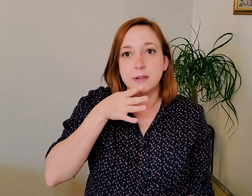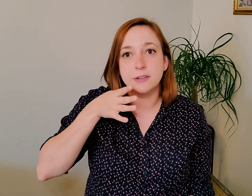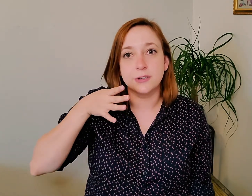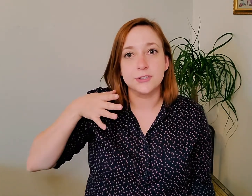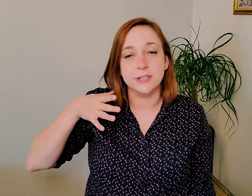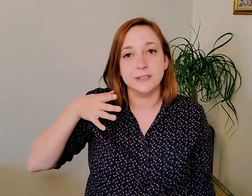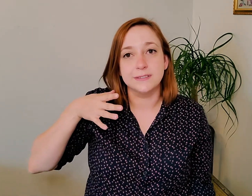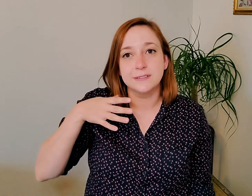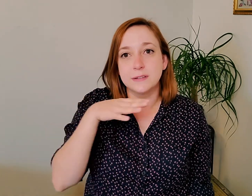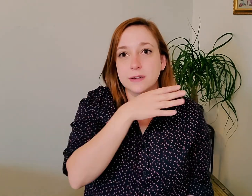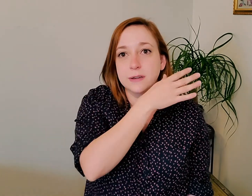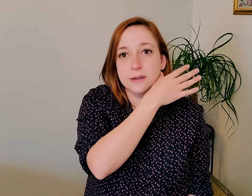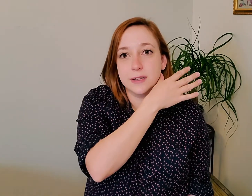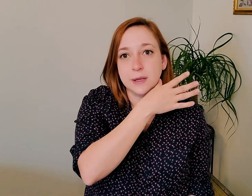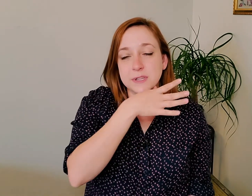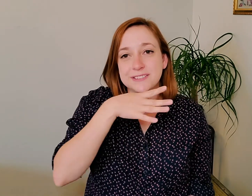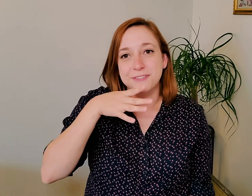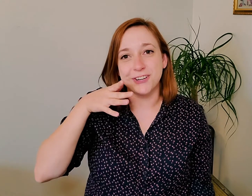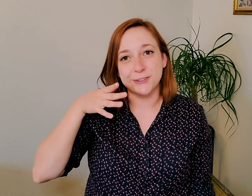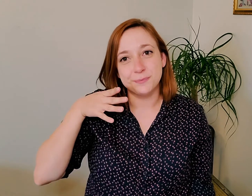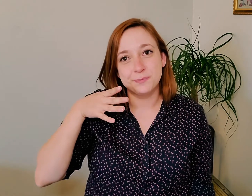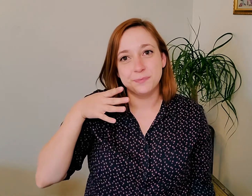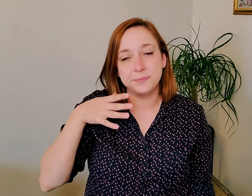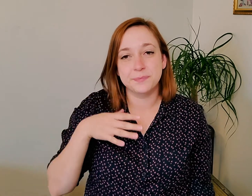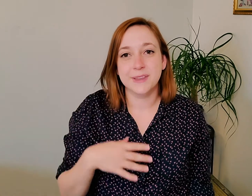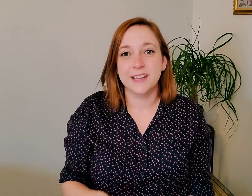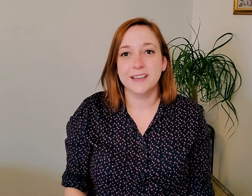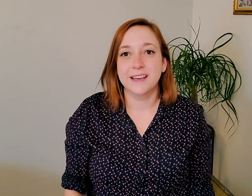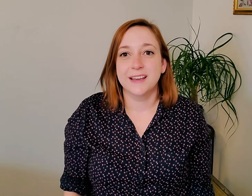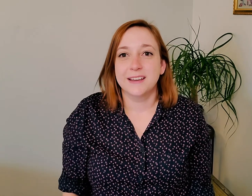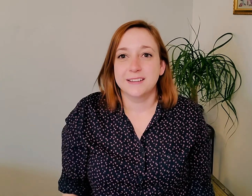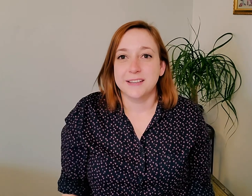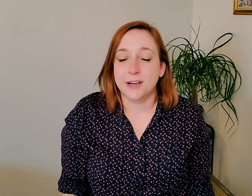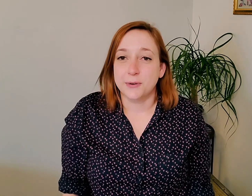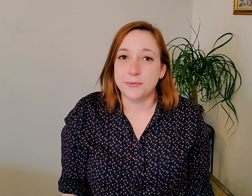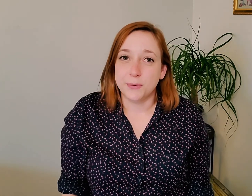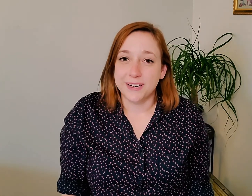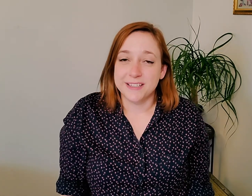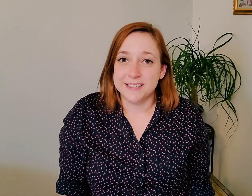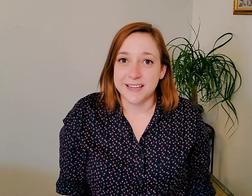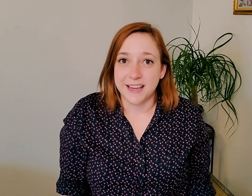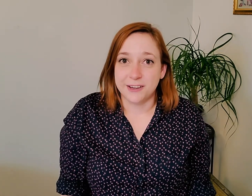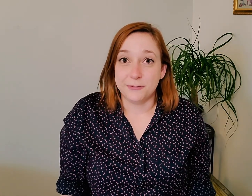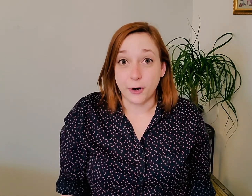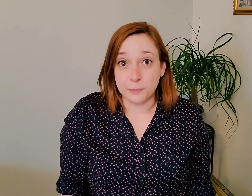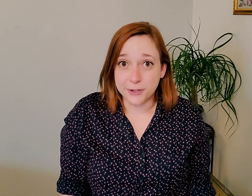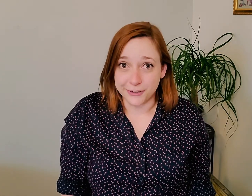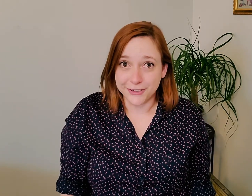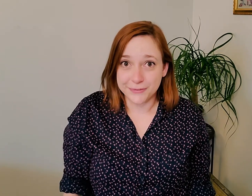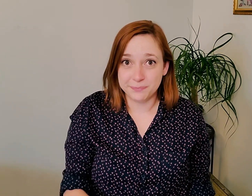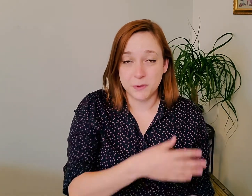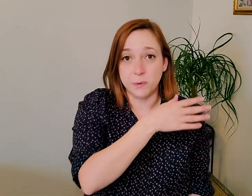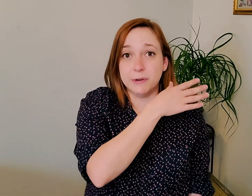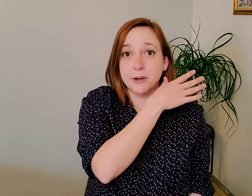your chin. And that means farm. Now, if we wanted to say farmer, we would go like